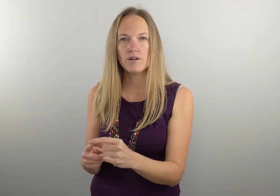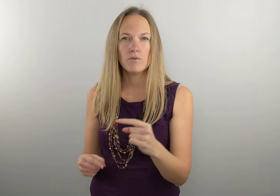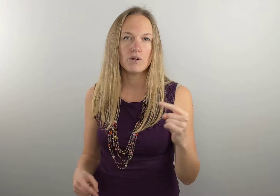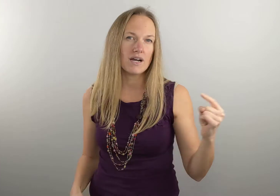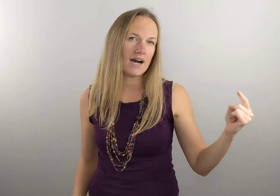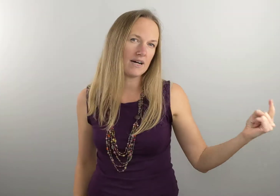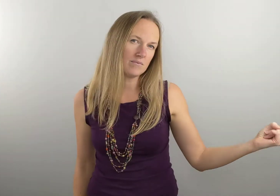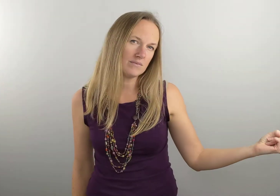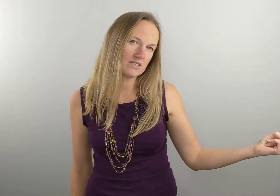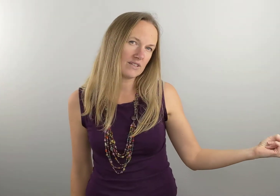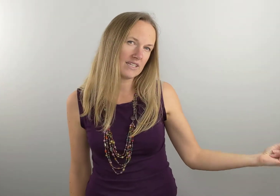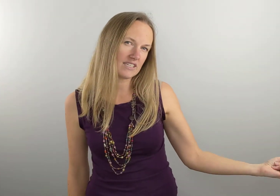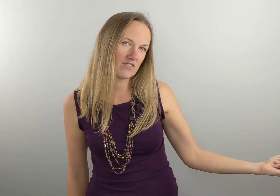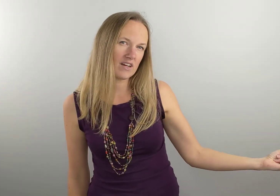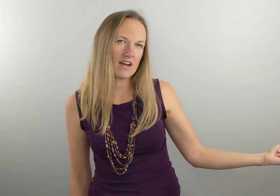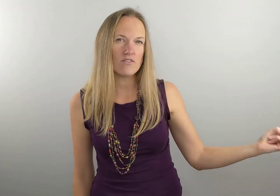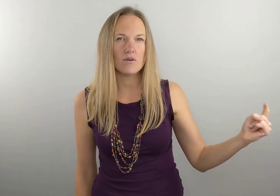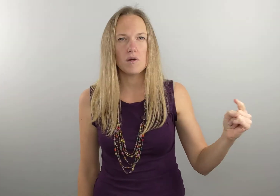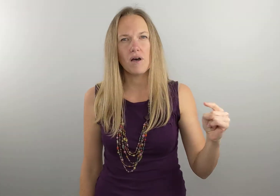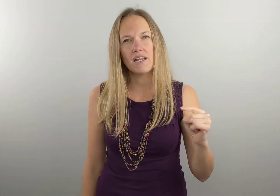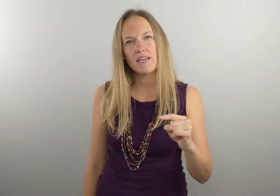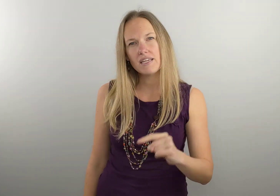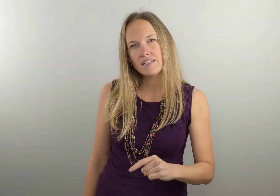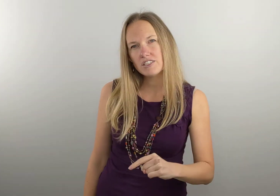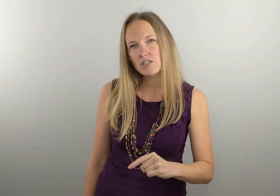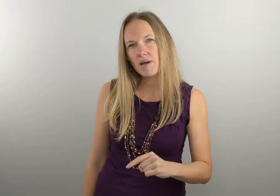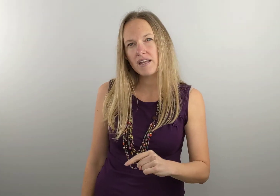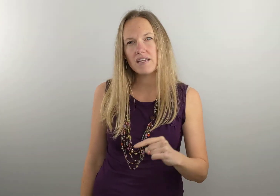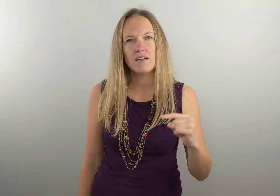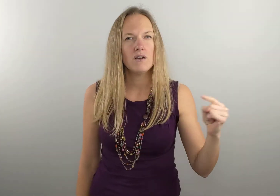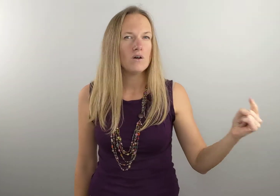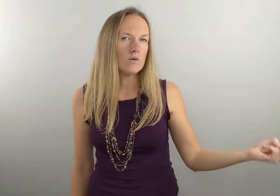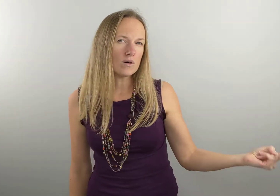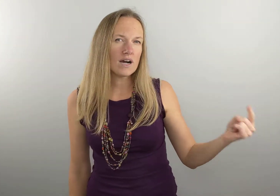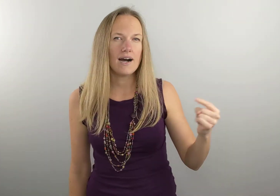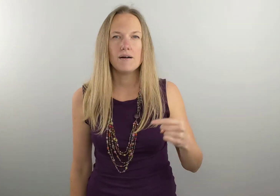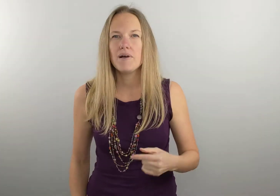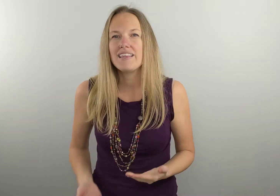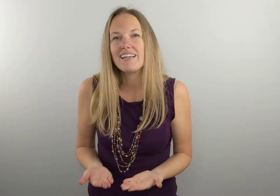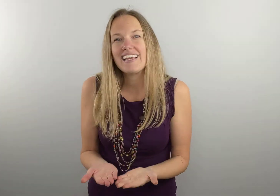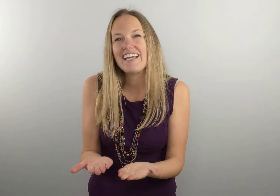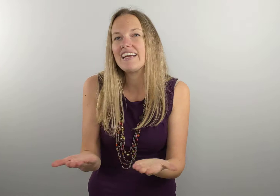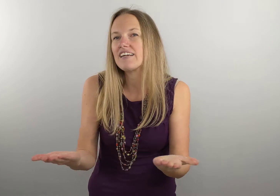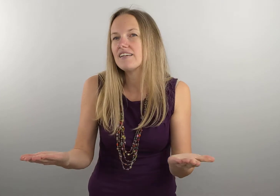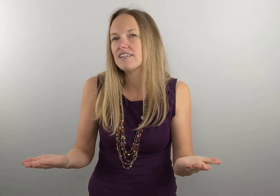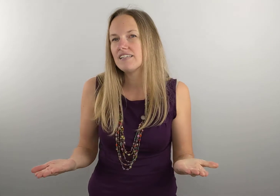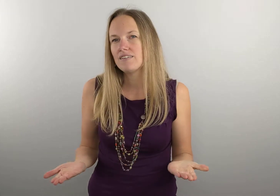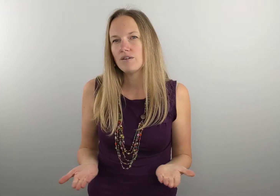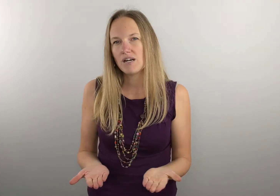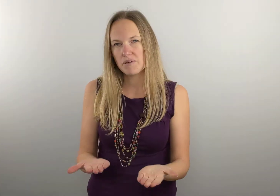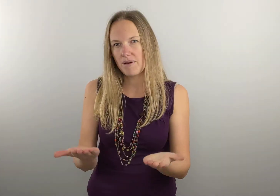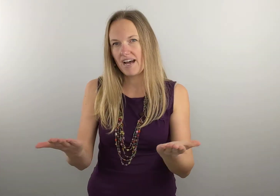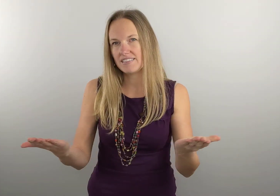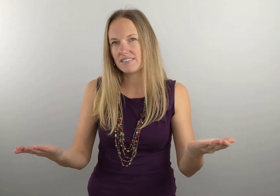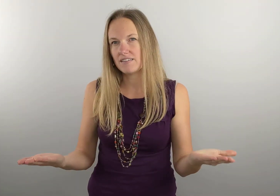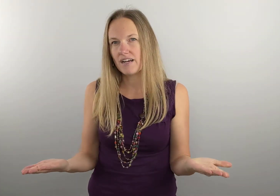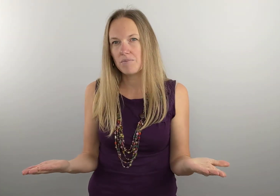will come, so index finger out from your body, into your body, will come, and then here, will come to pass. It'll come